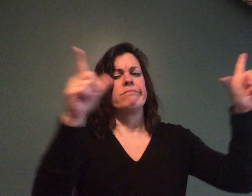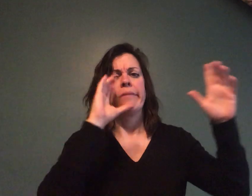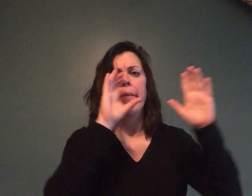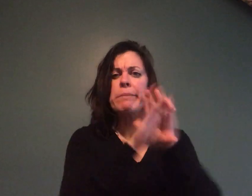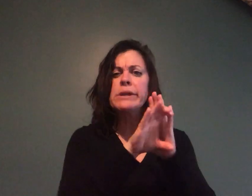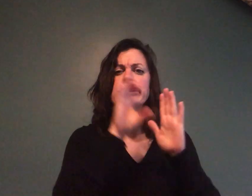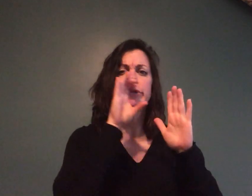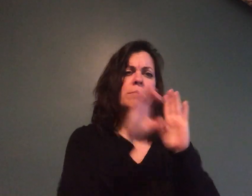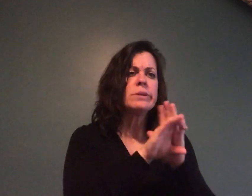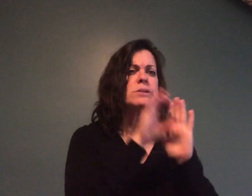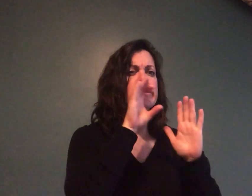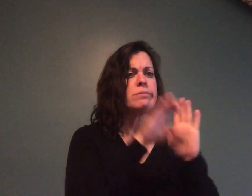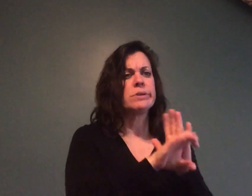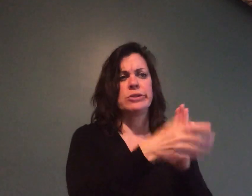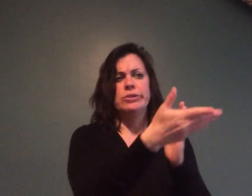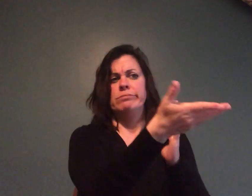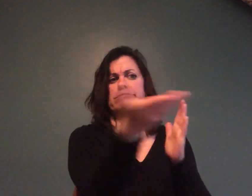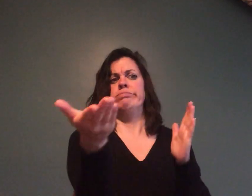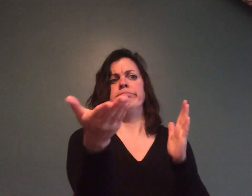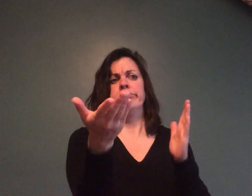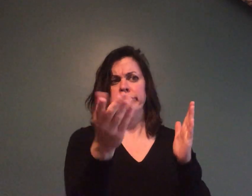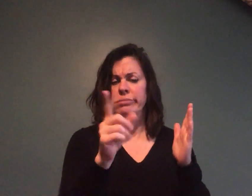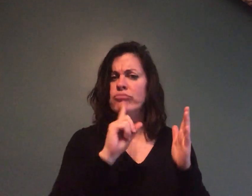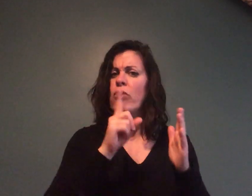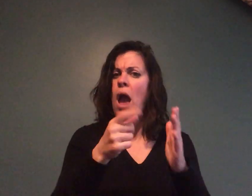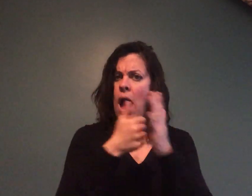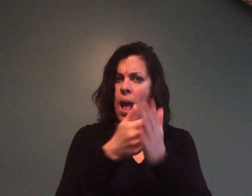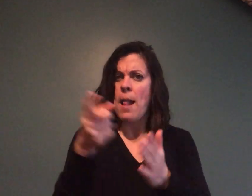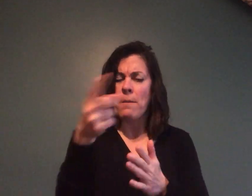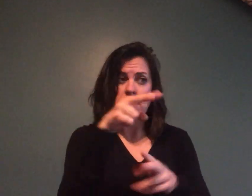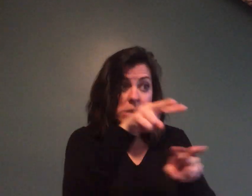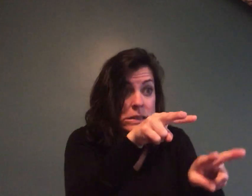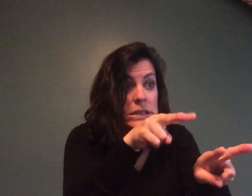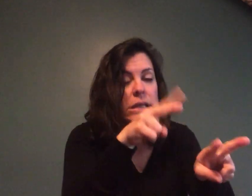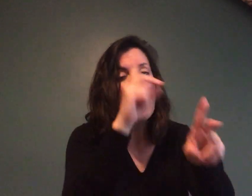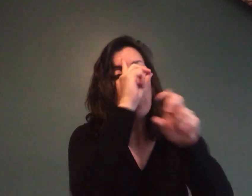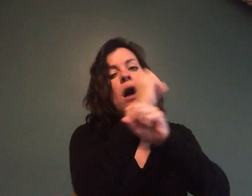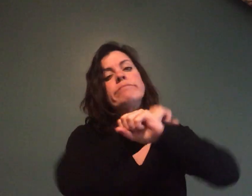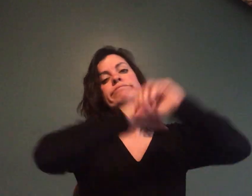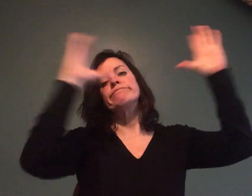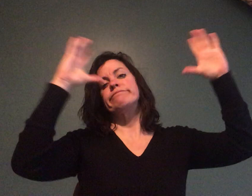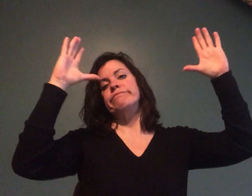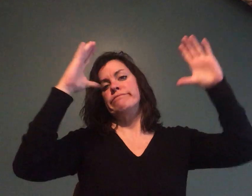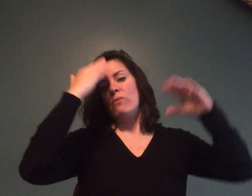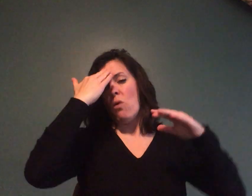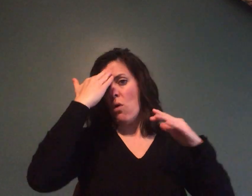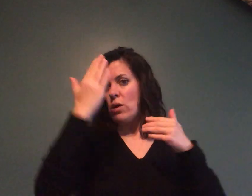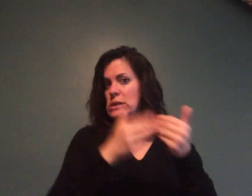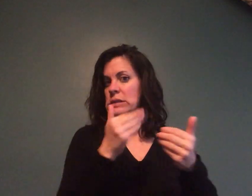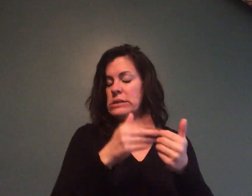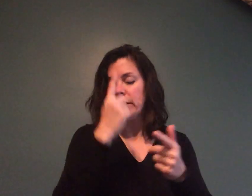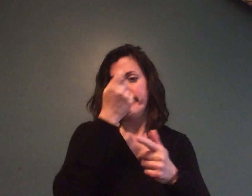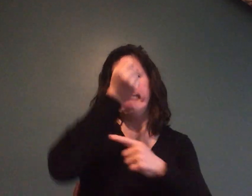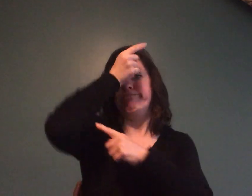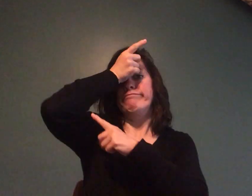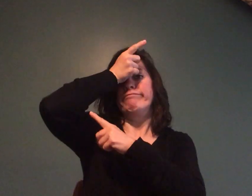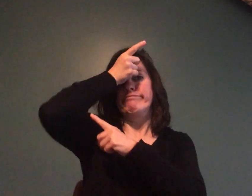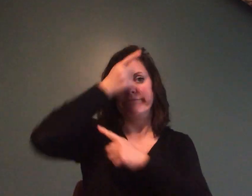understand what's going on with this program. All right, let me go back to here. Hit that button, and there we go. All